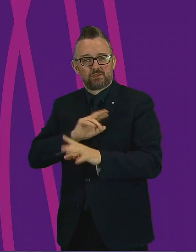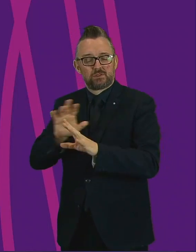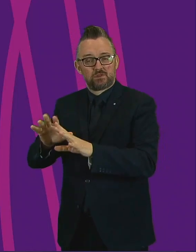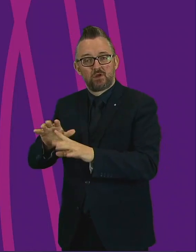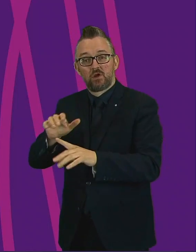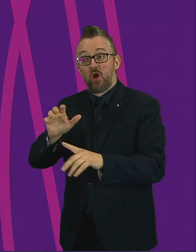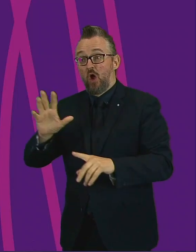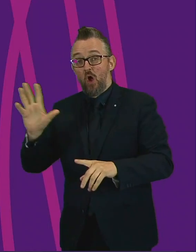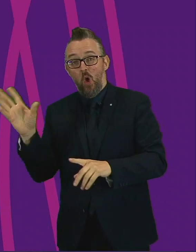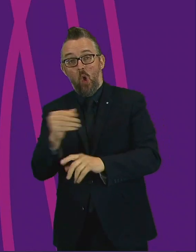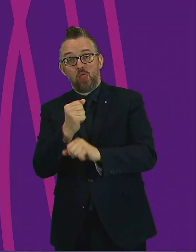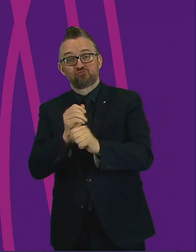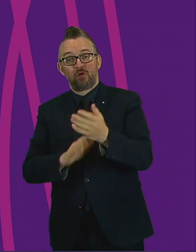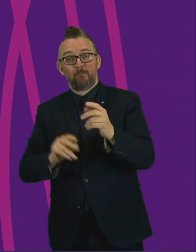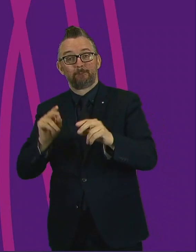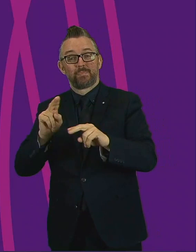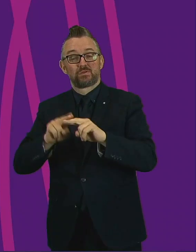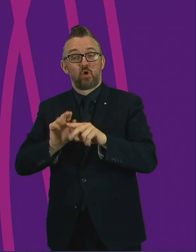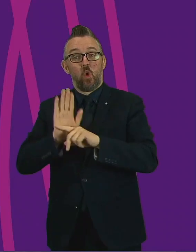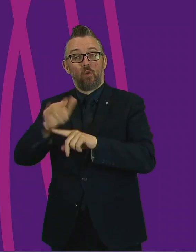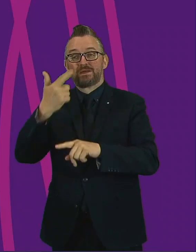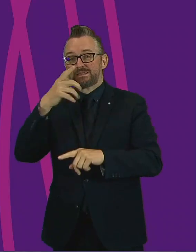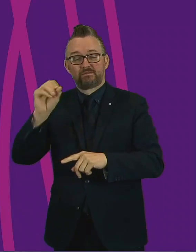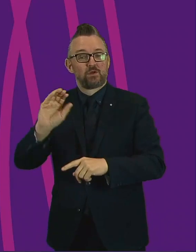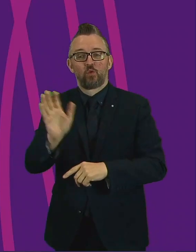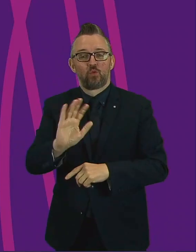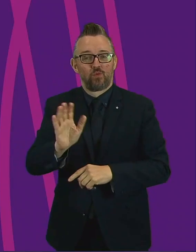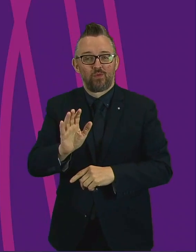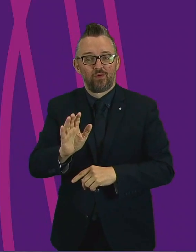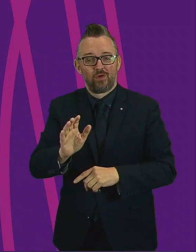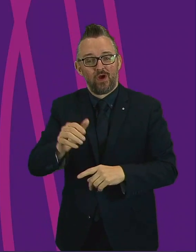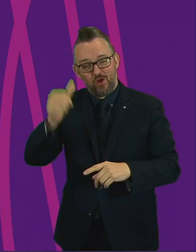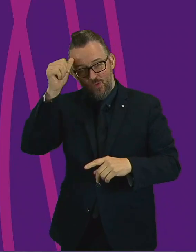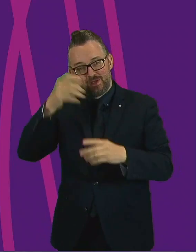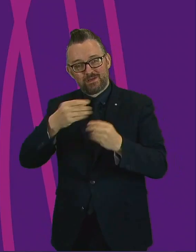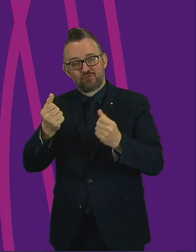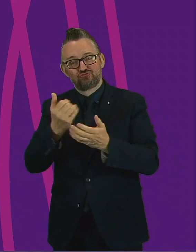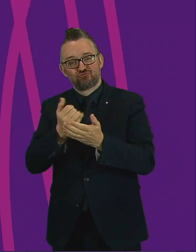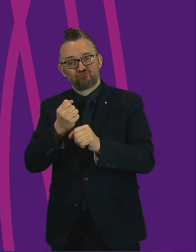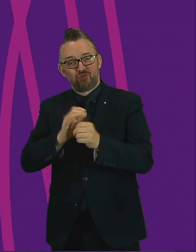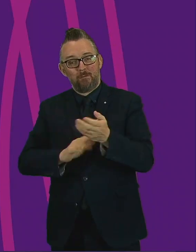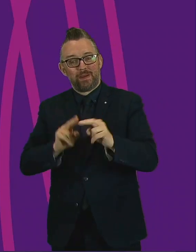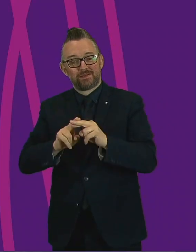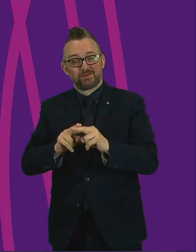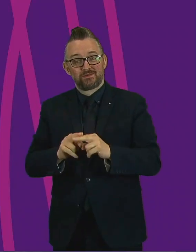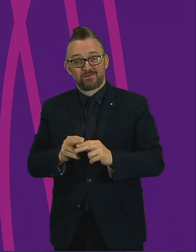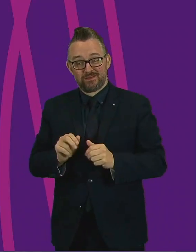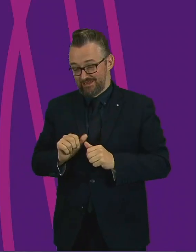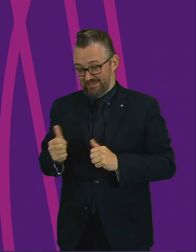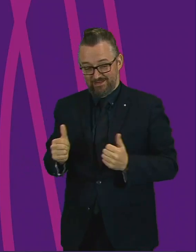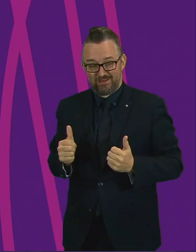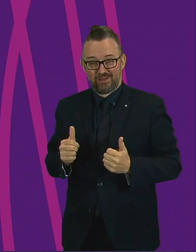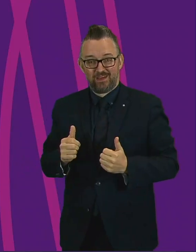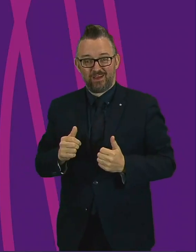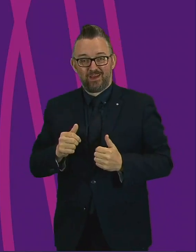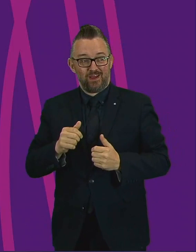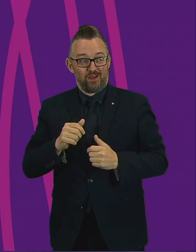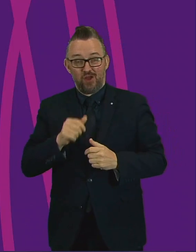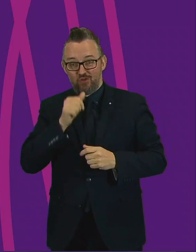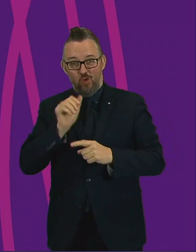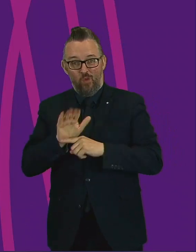grandparents are over 70, and in fact, I know some grandparents very close to me that are not over 70 who would want me to point that